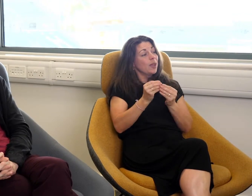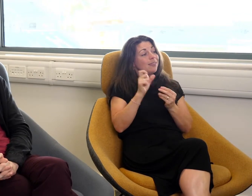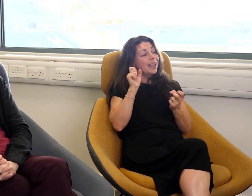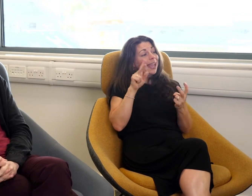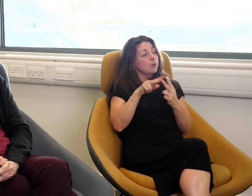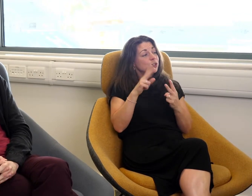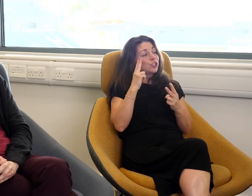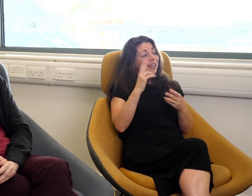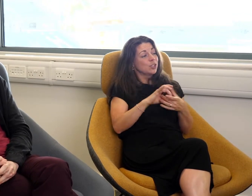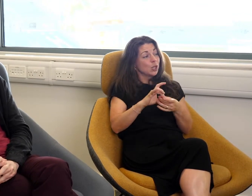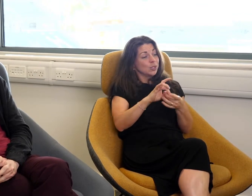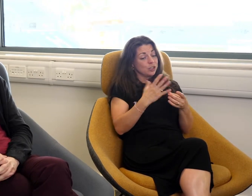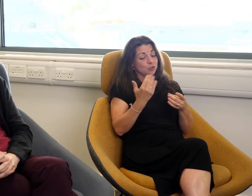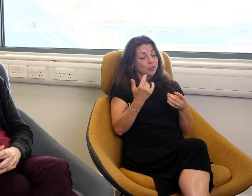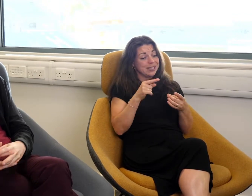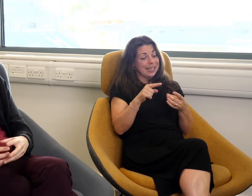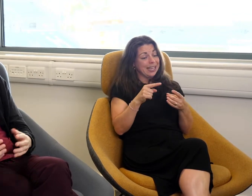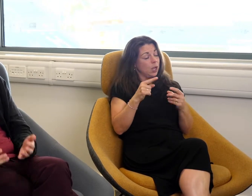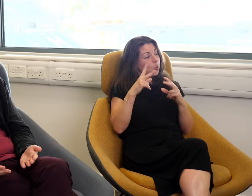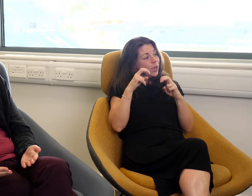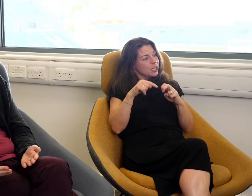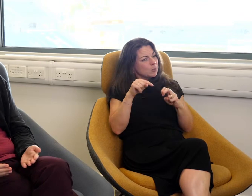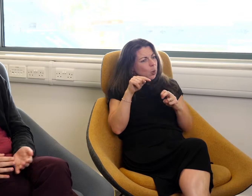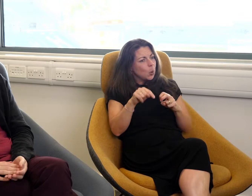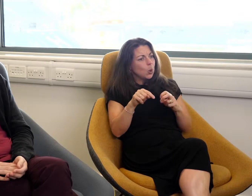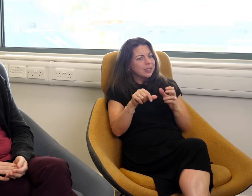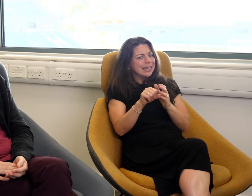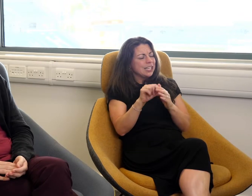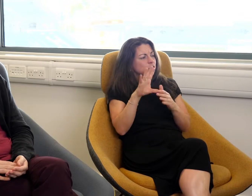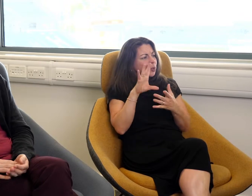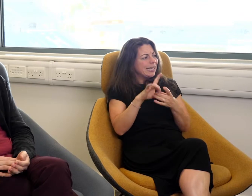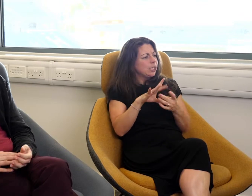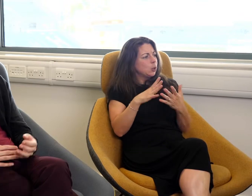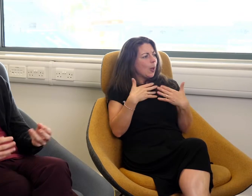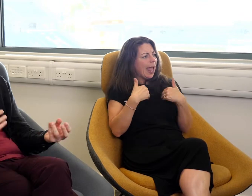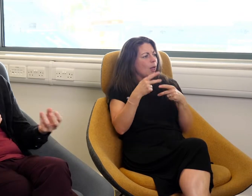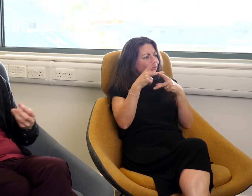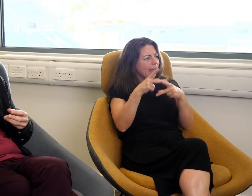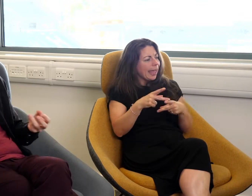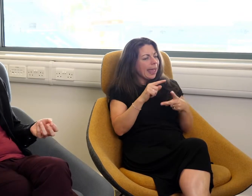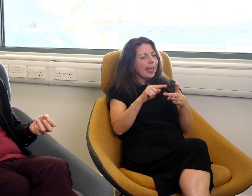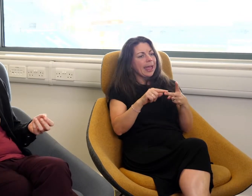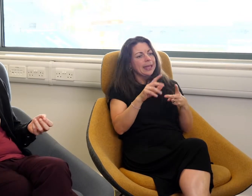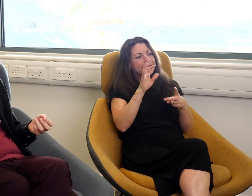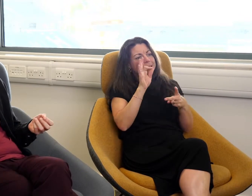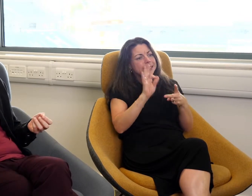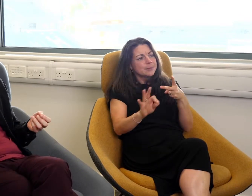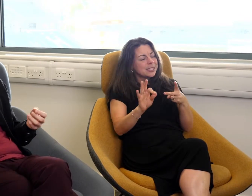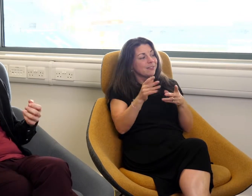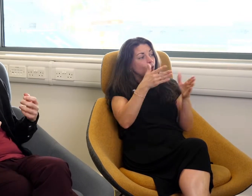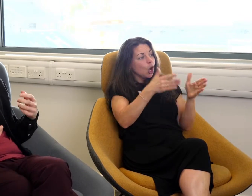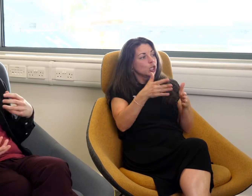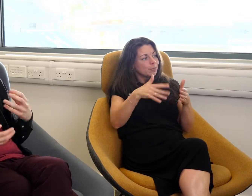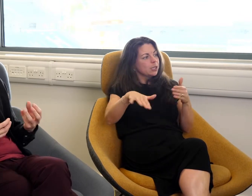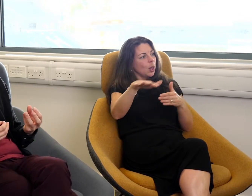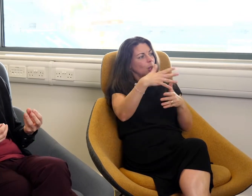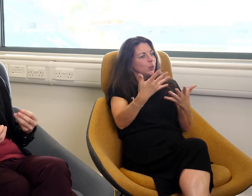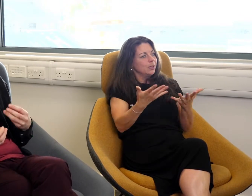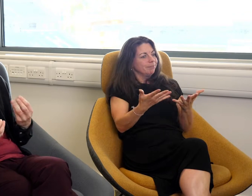explored a lot of those issues, particularly around healthcare, and sort of certain hospitals in our local area aren't very good at having interpreters